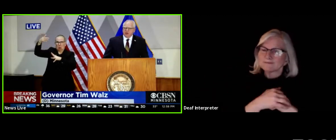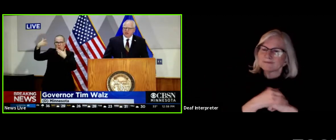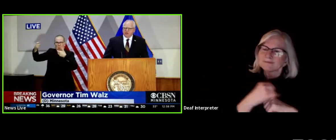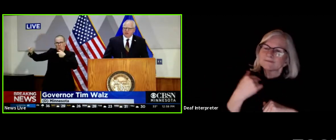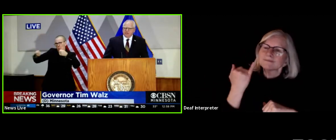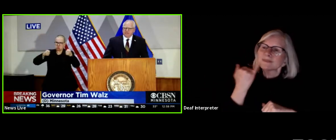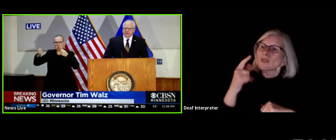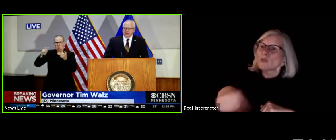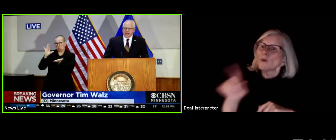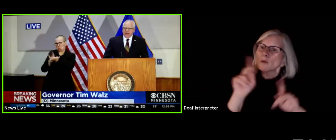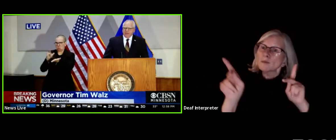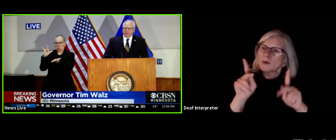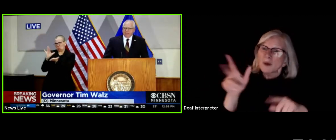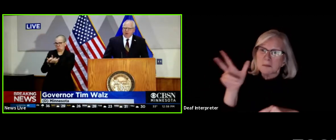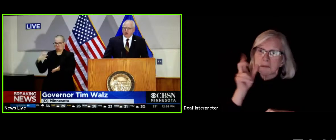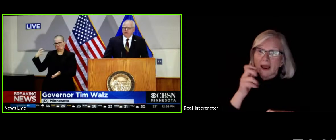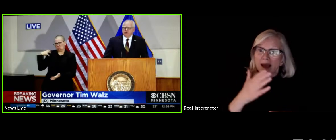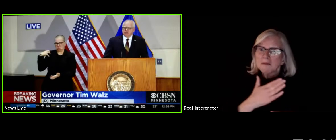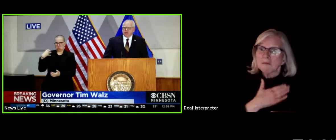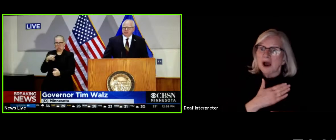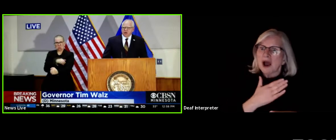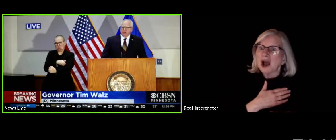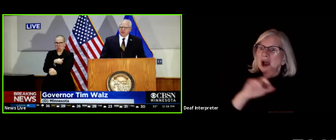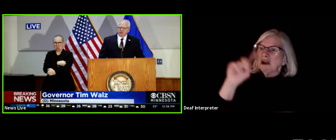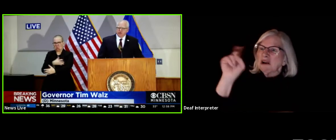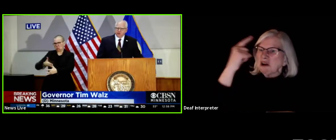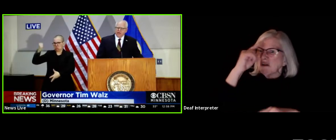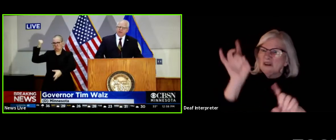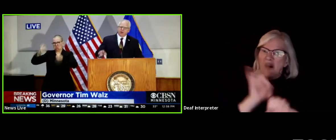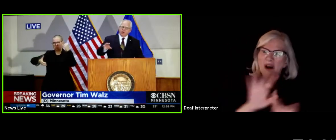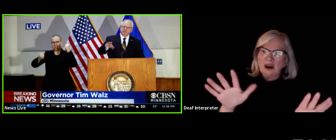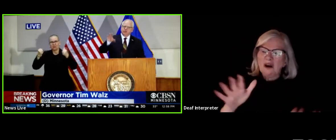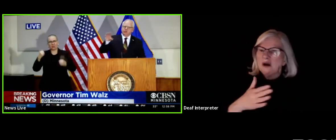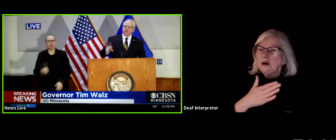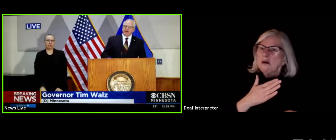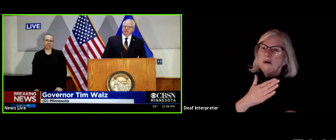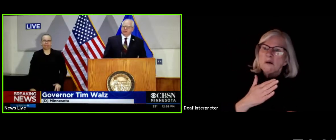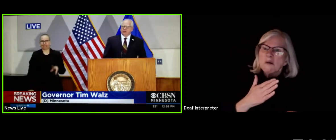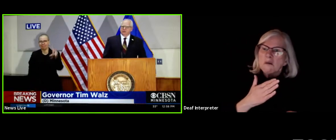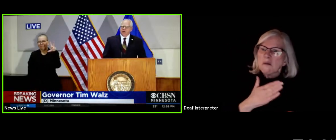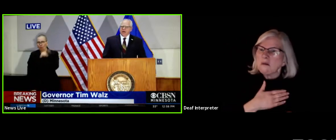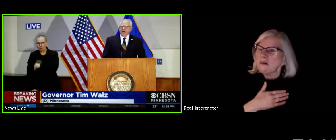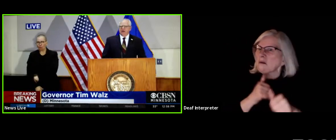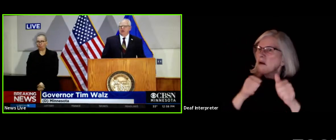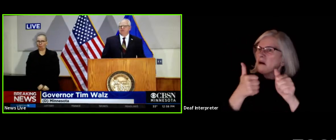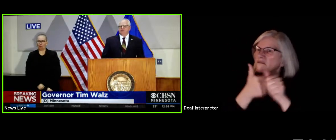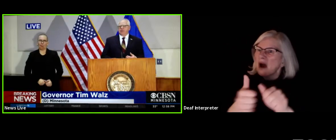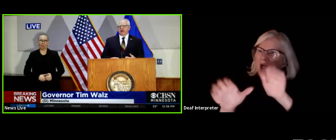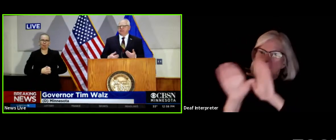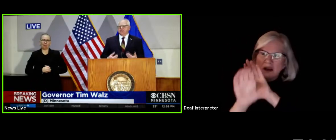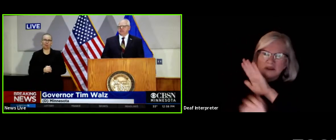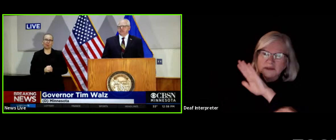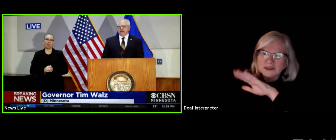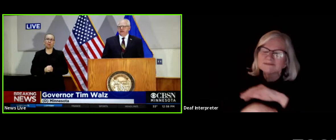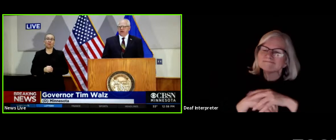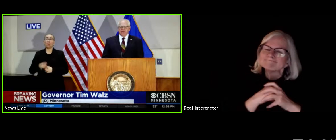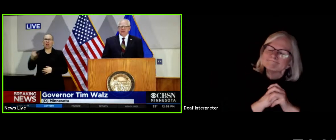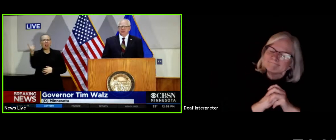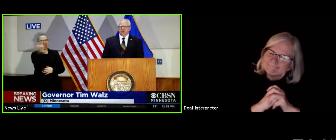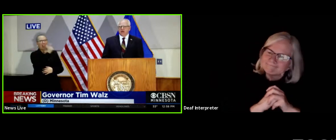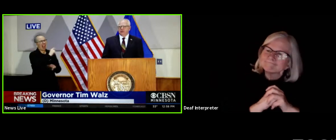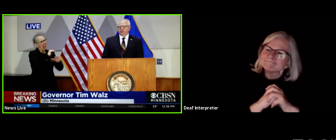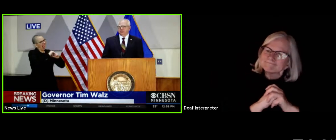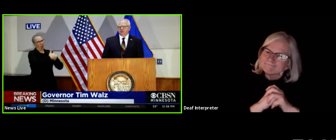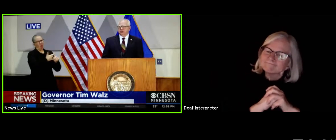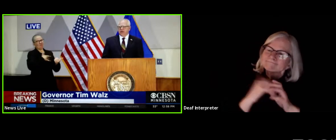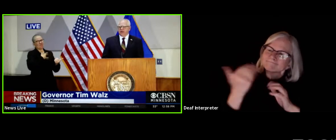to take away your liberties, all of those things are untrue. The question you asked is, how do I feel about discussing that? I think